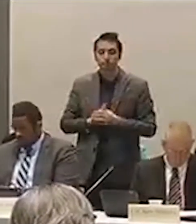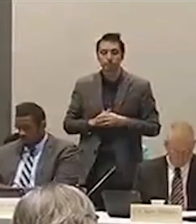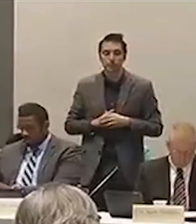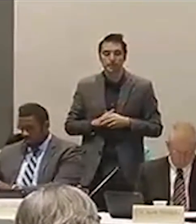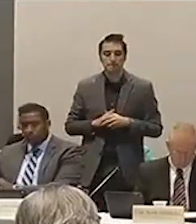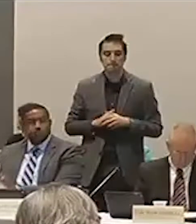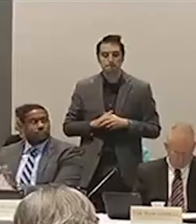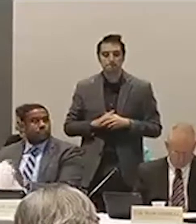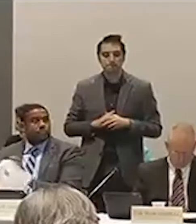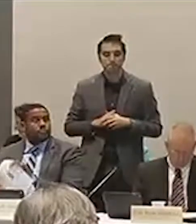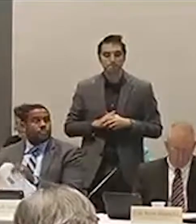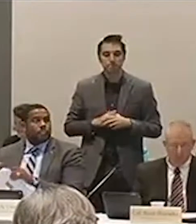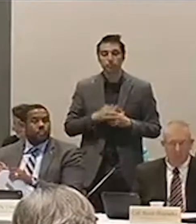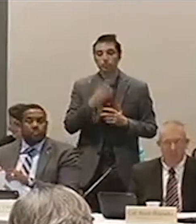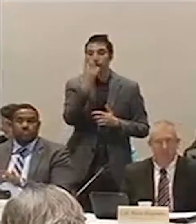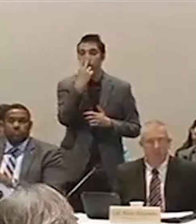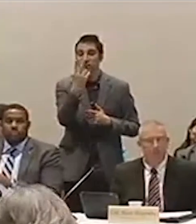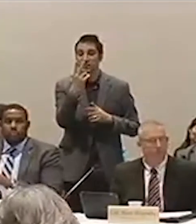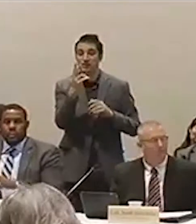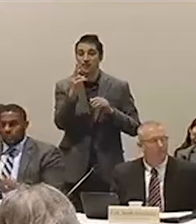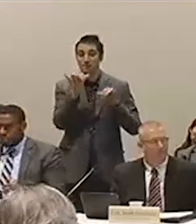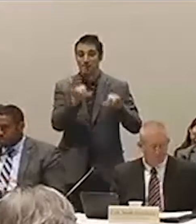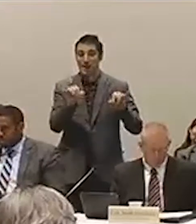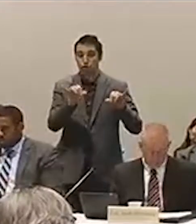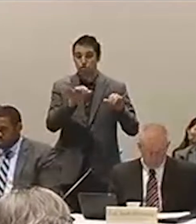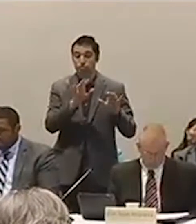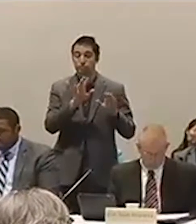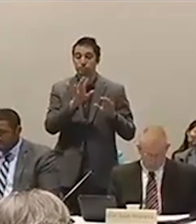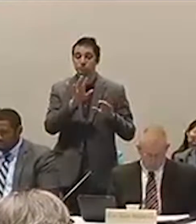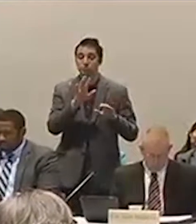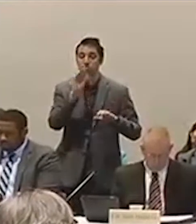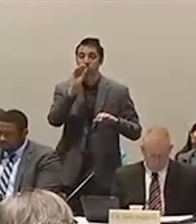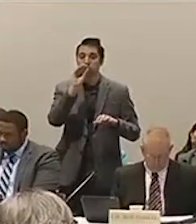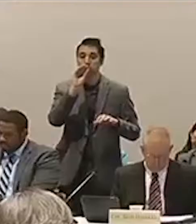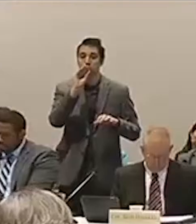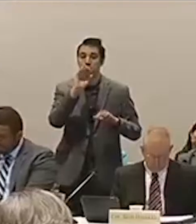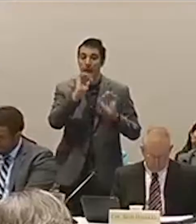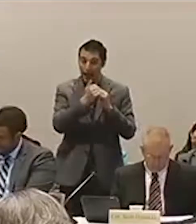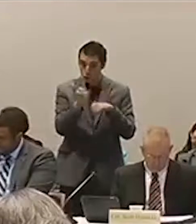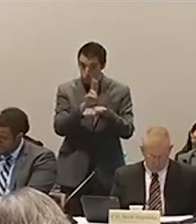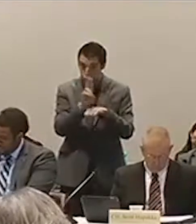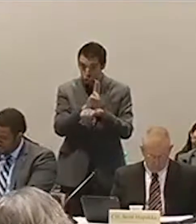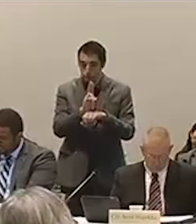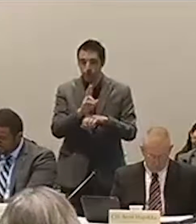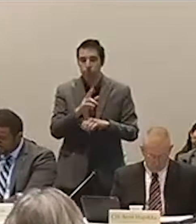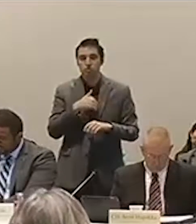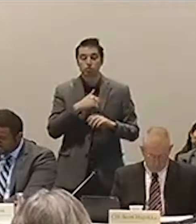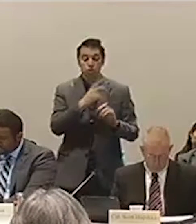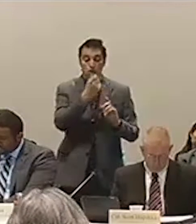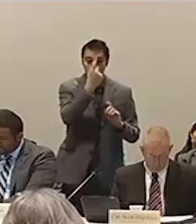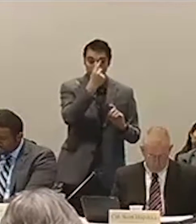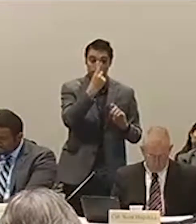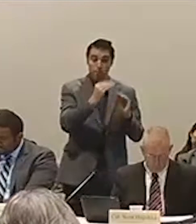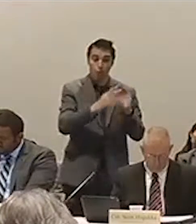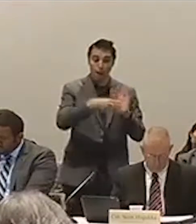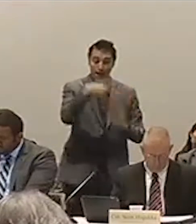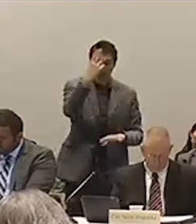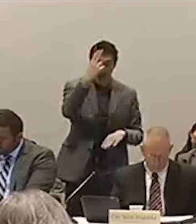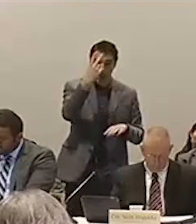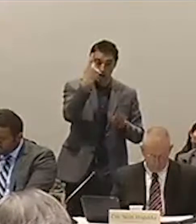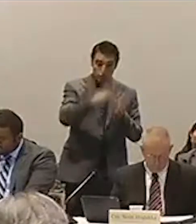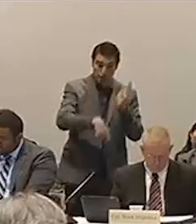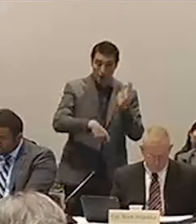and we're seeing that those patterns of usage, another project Eric and I have worked on over the years. So the combination of the higher rate with the lower